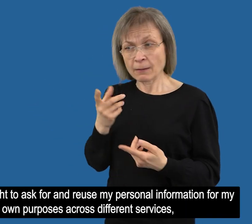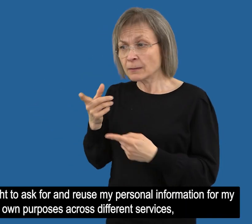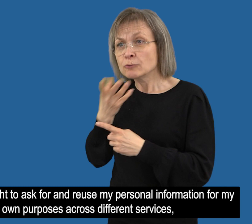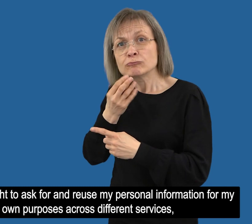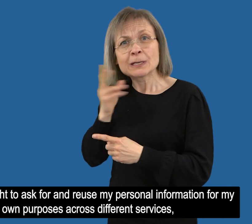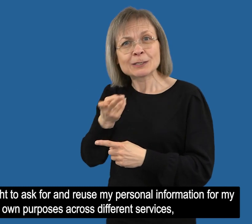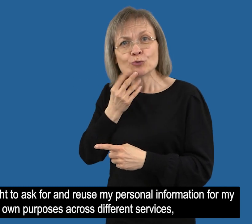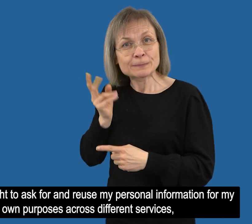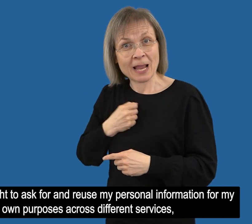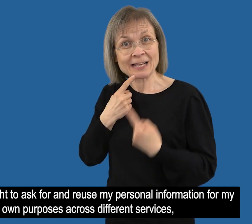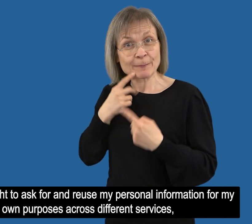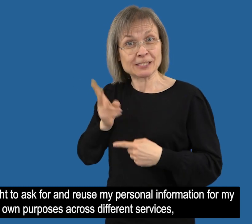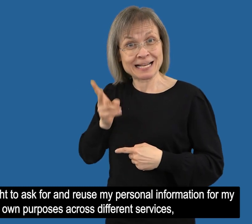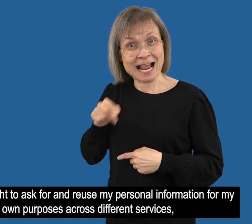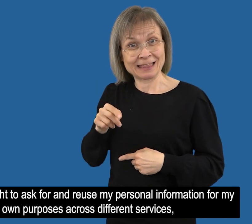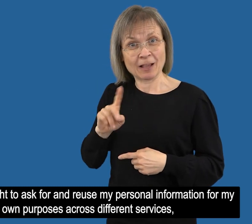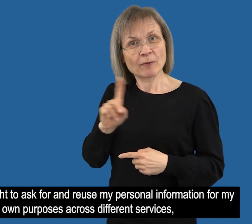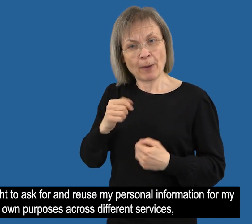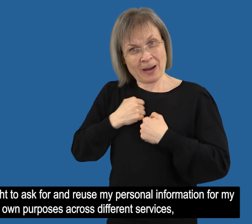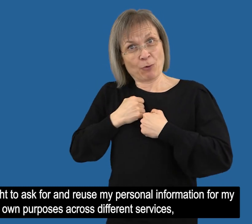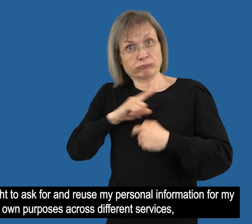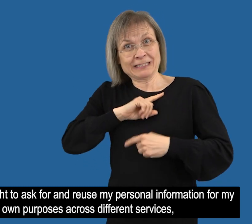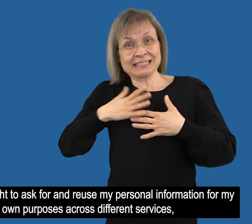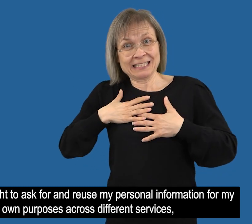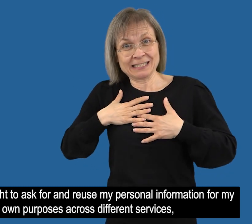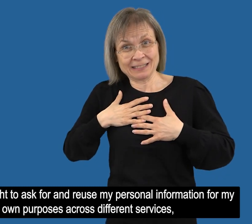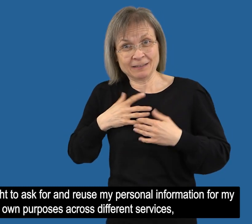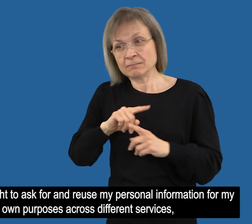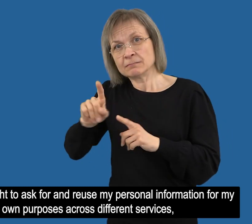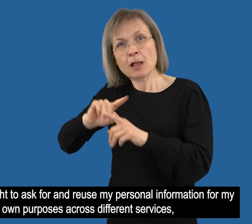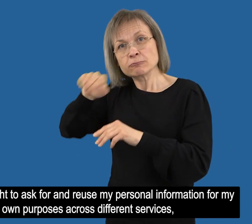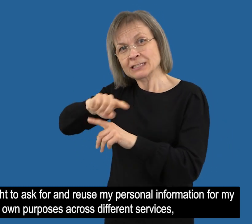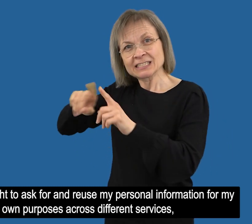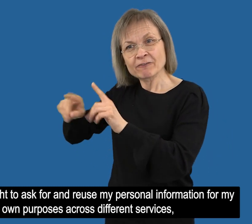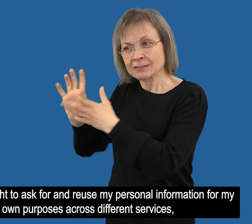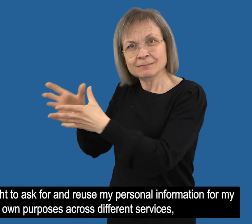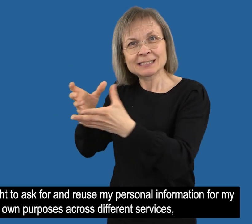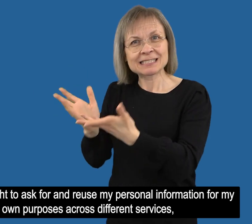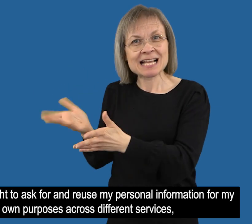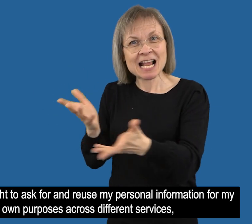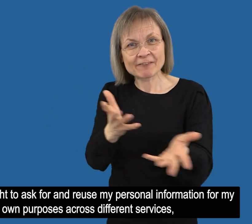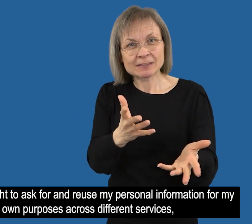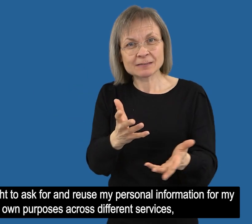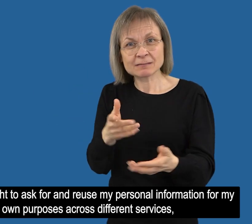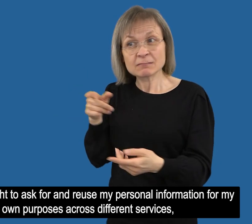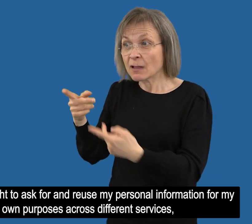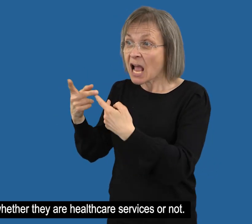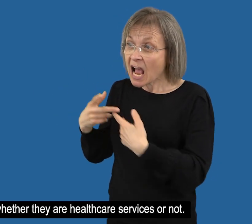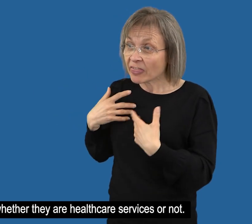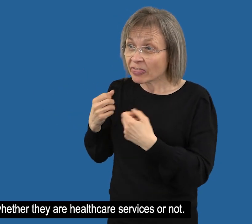I have a right to ask for and reuse my personal information for my own purposes across different services, whether they are